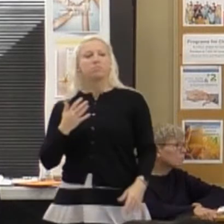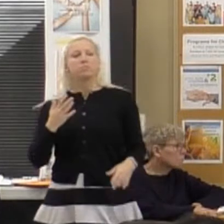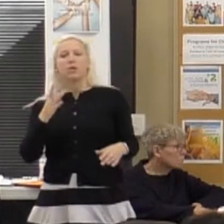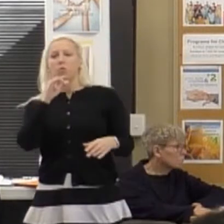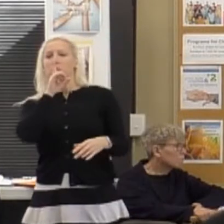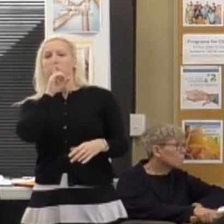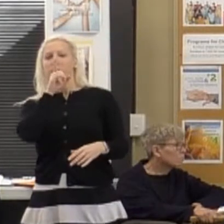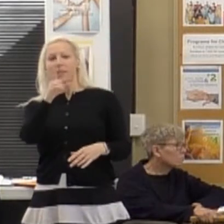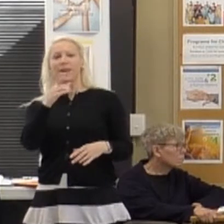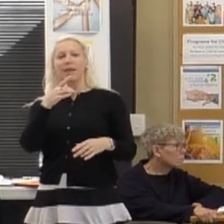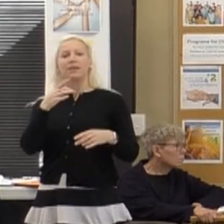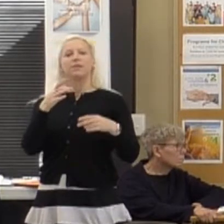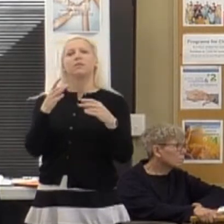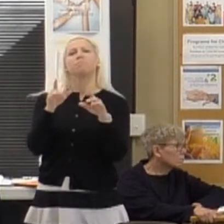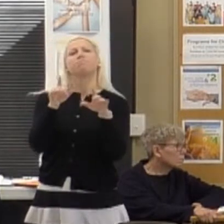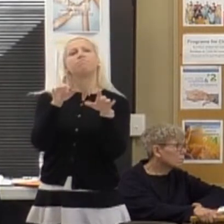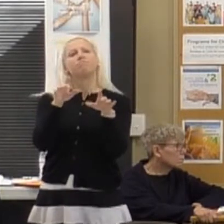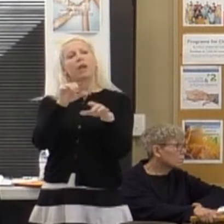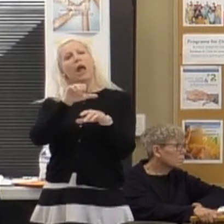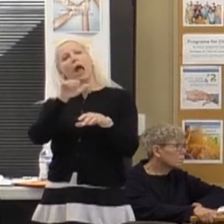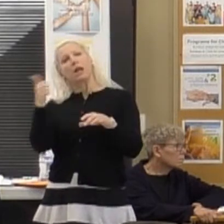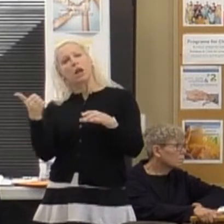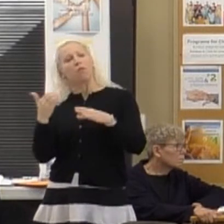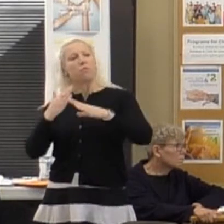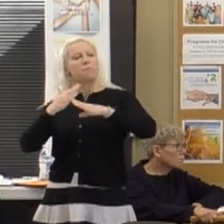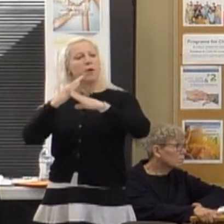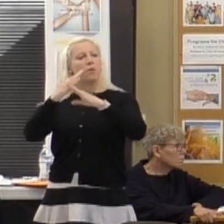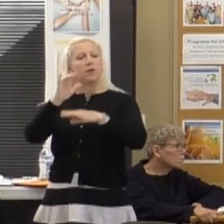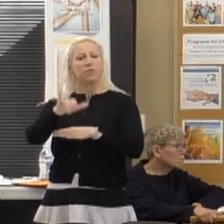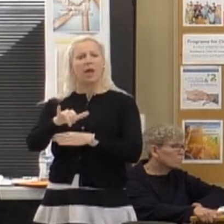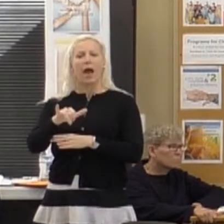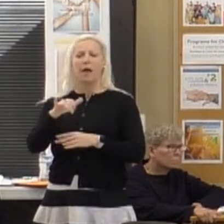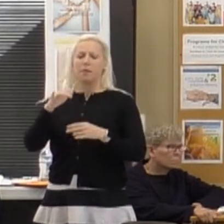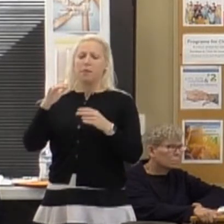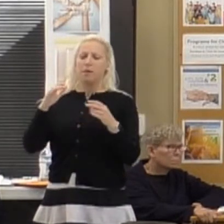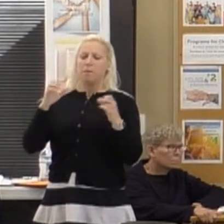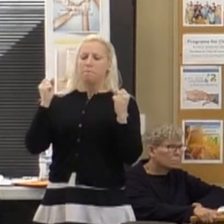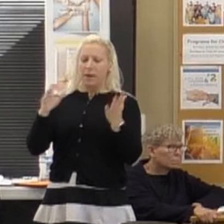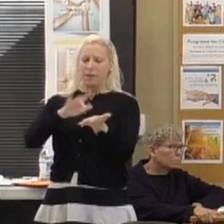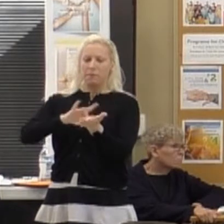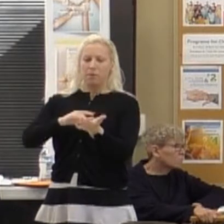individuals through written English, it can be a struggle. It can be very awkward.